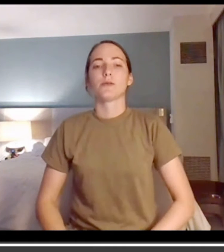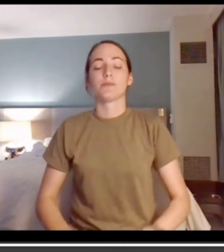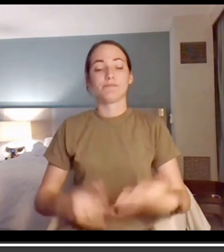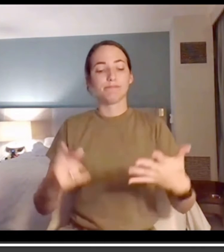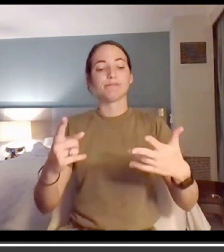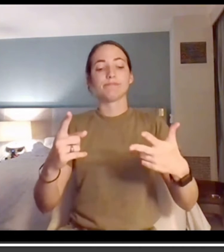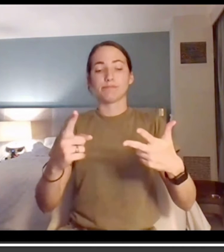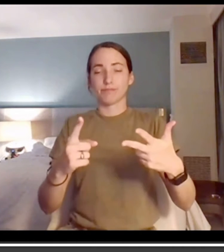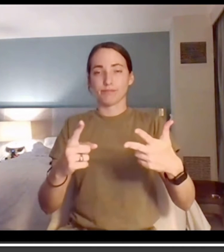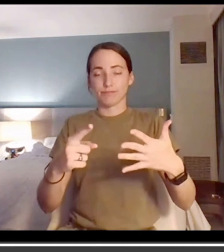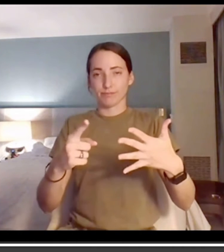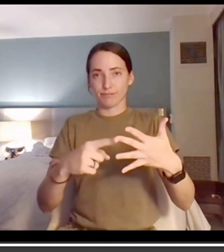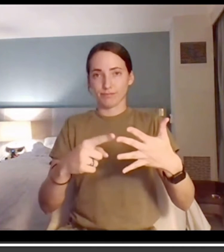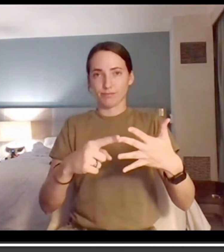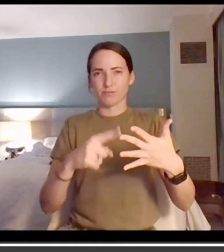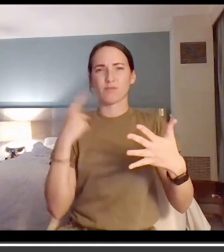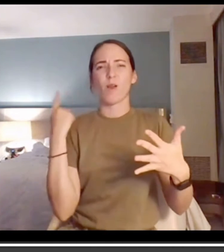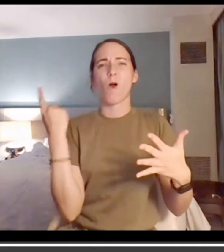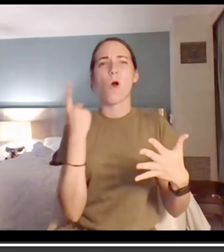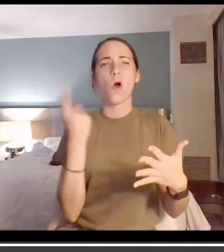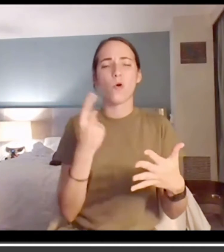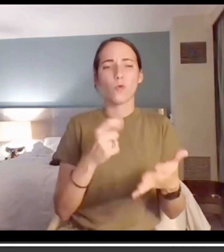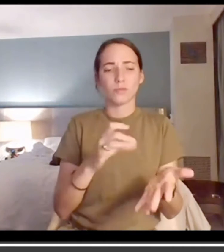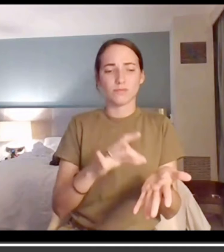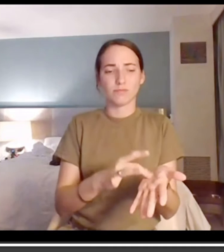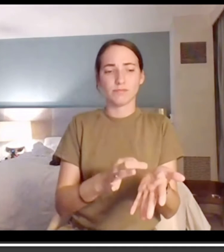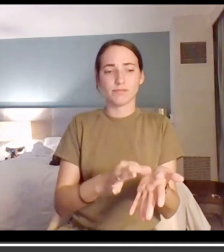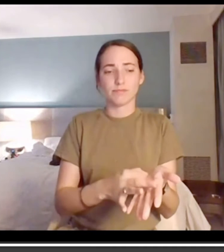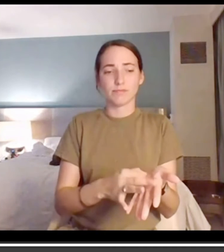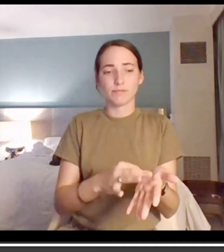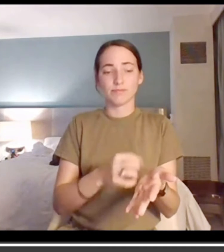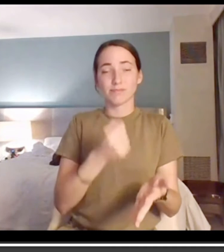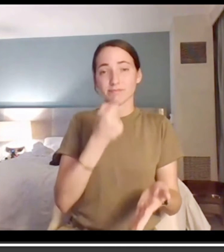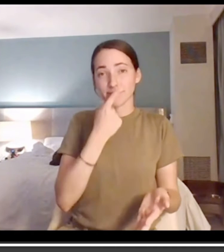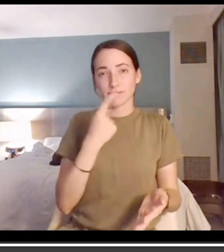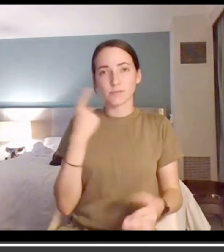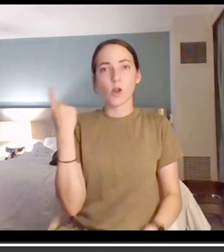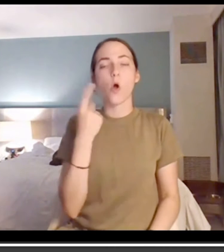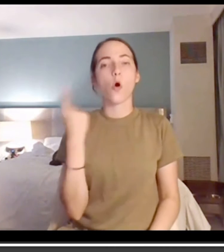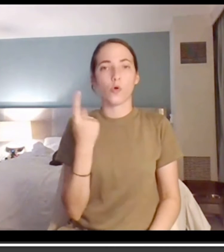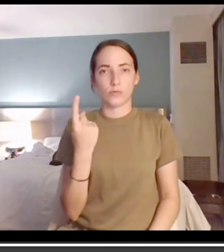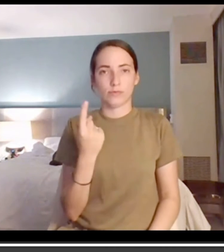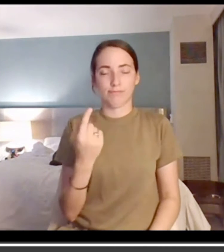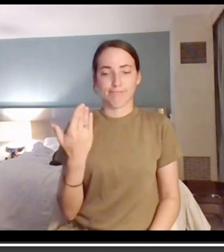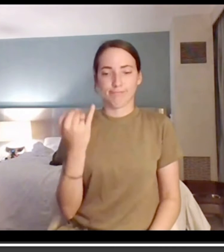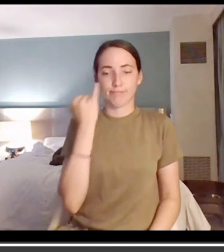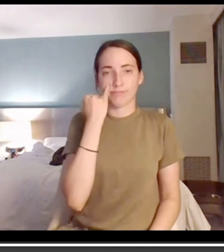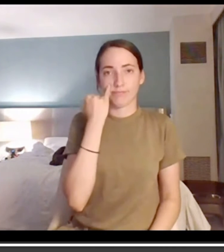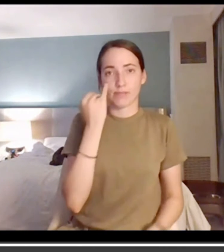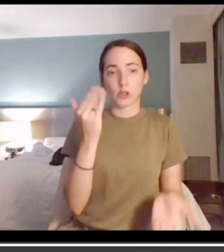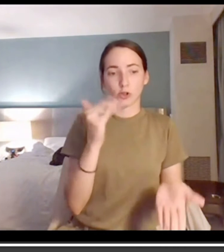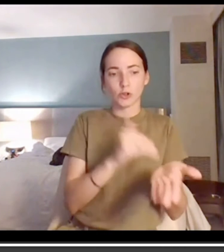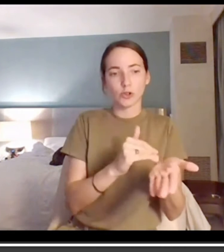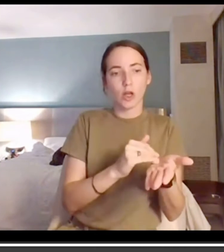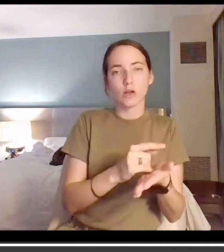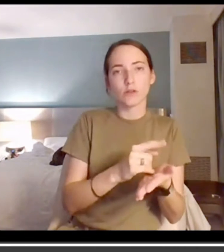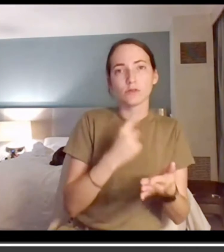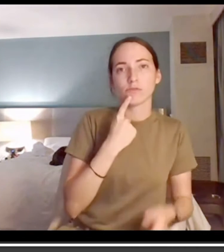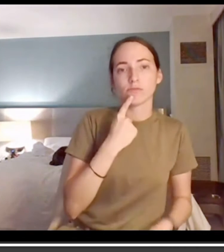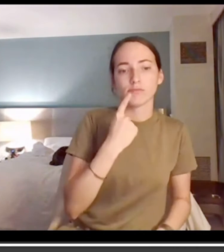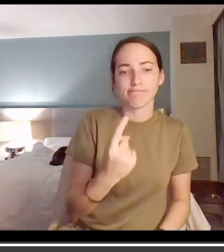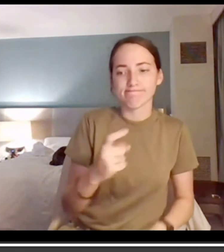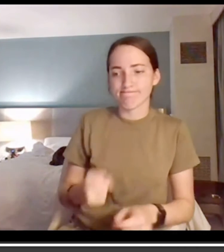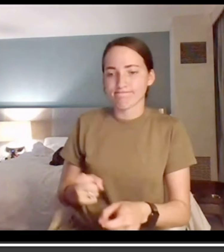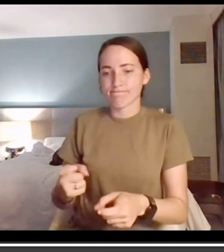is always take your medications as prescribed and adhere to what your doctor tells you. It's not good when a